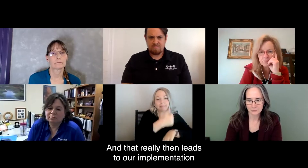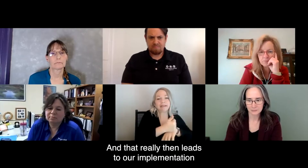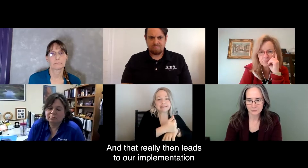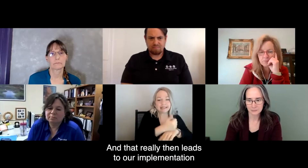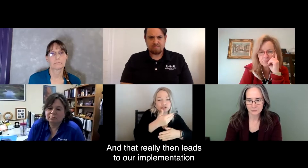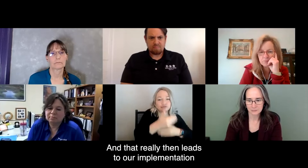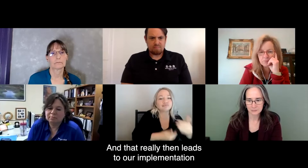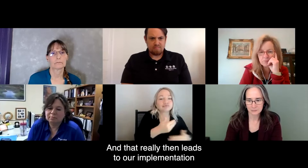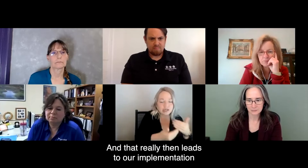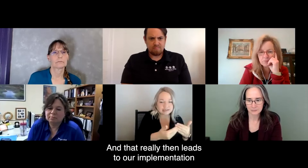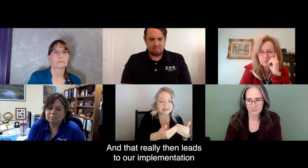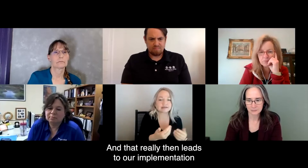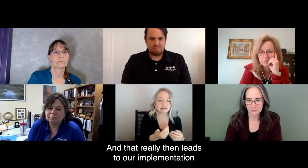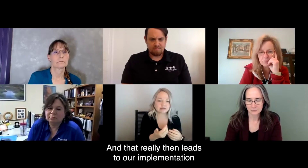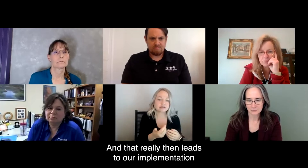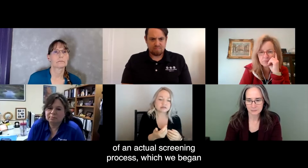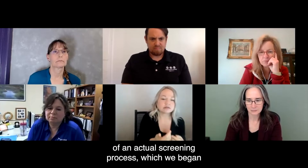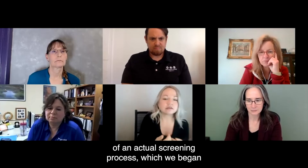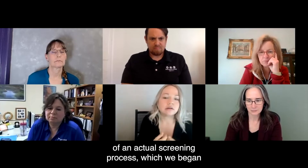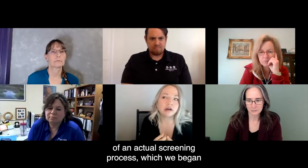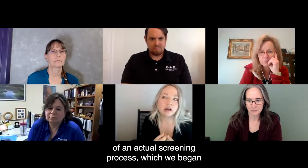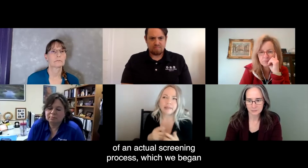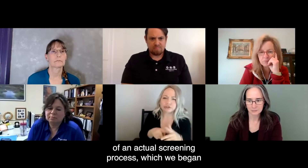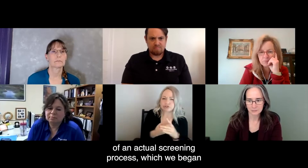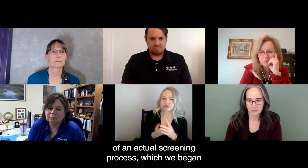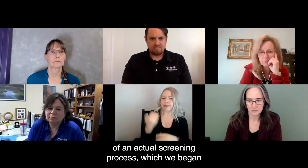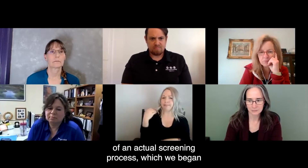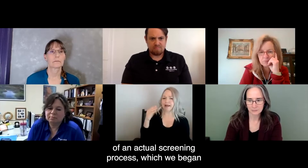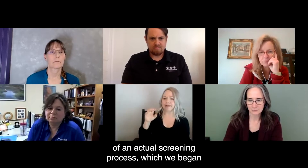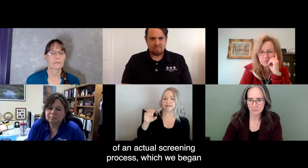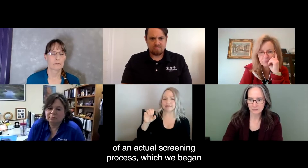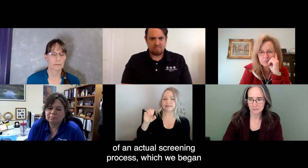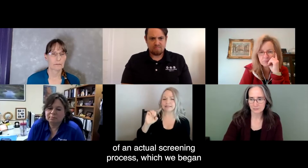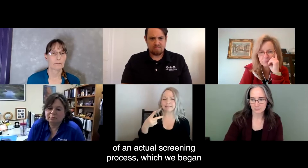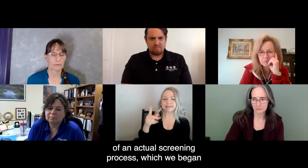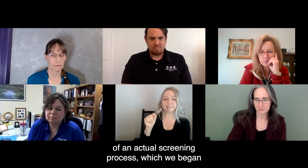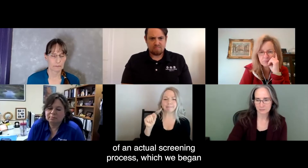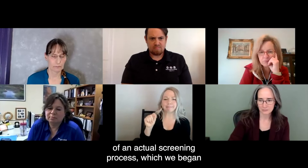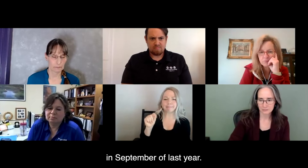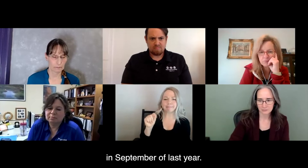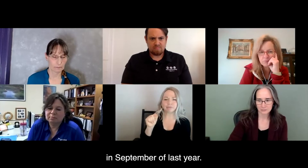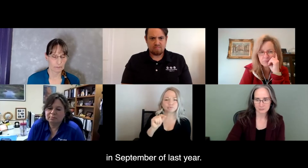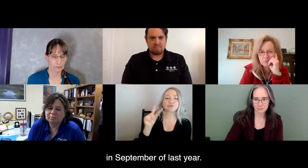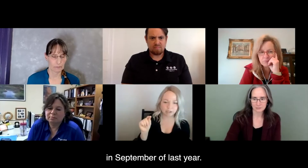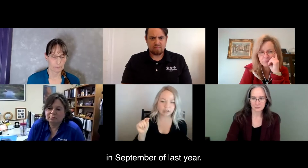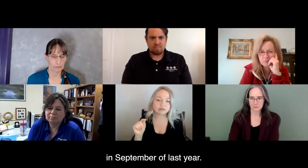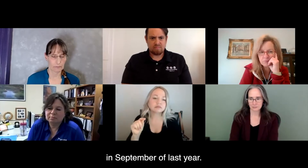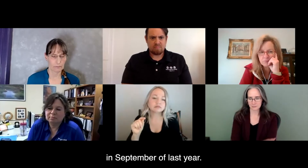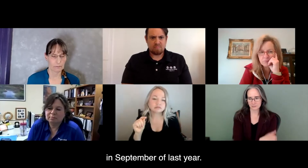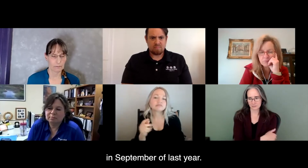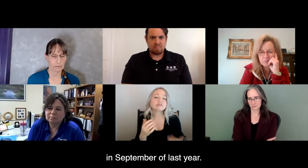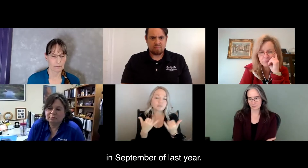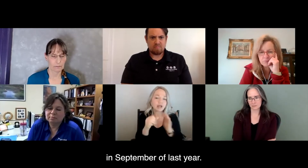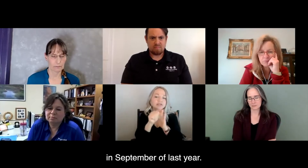And that really then leads to our implementation of an actual screening process, which we began in September of last